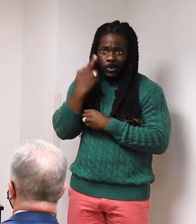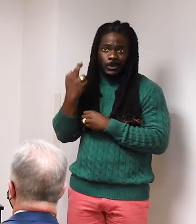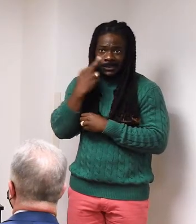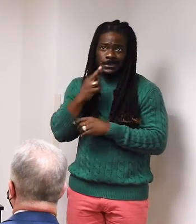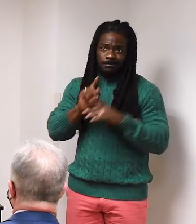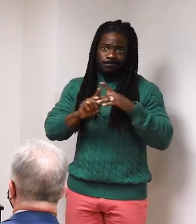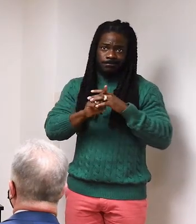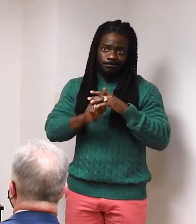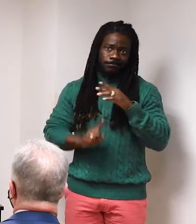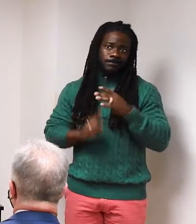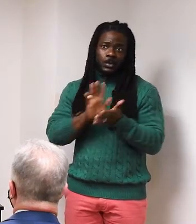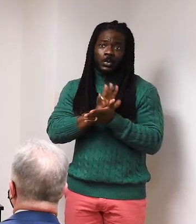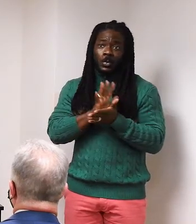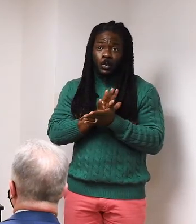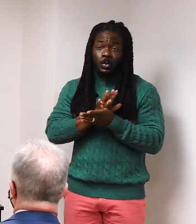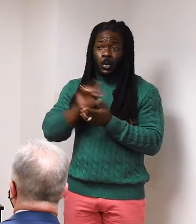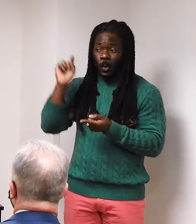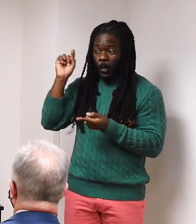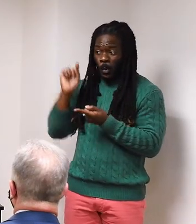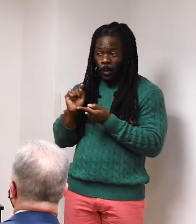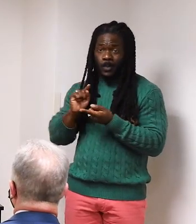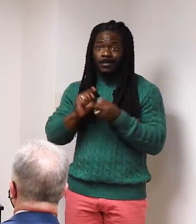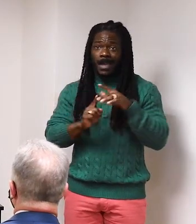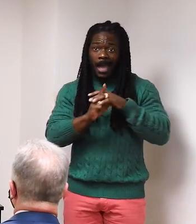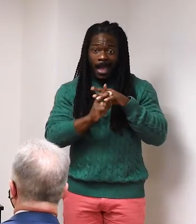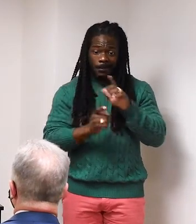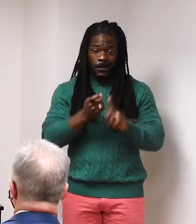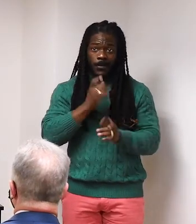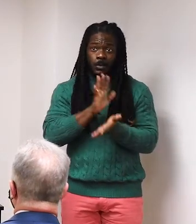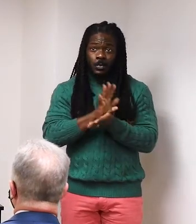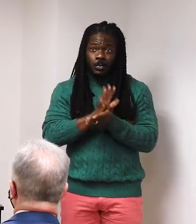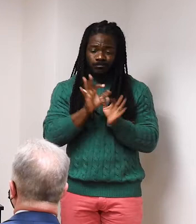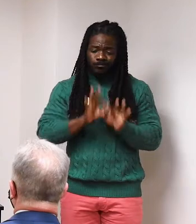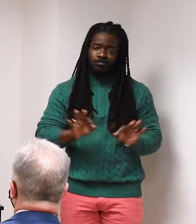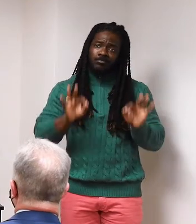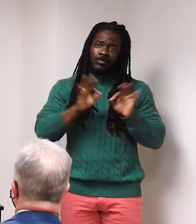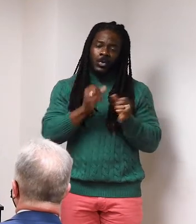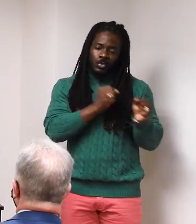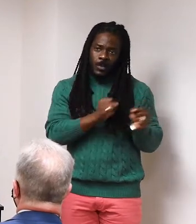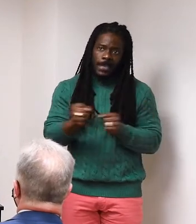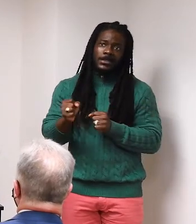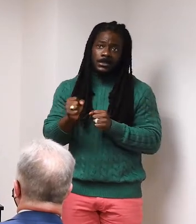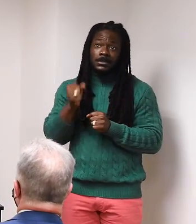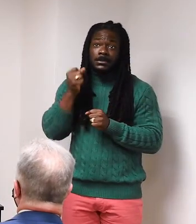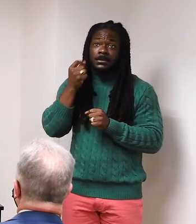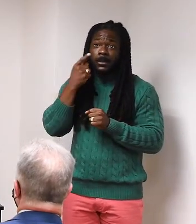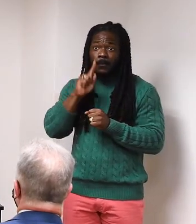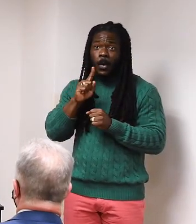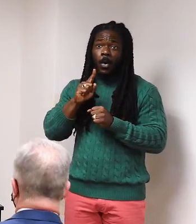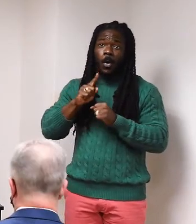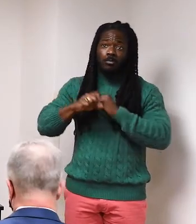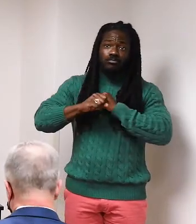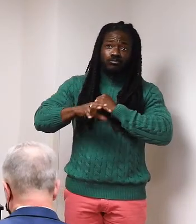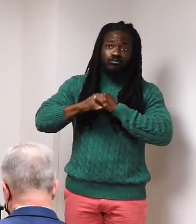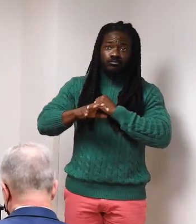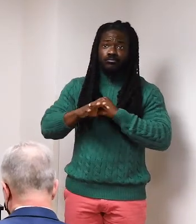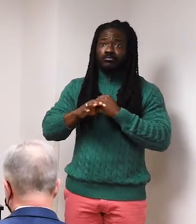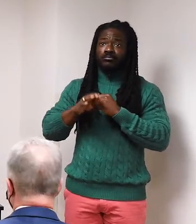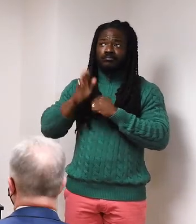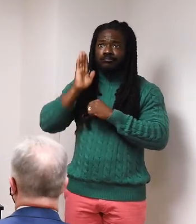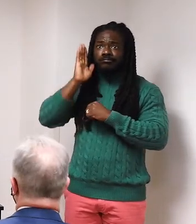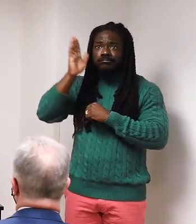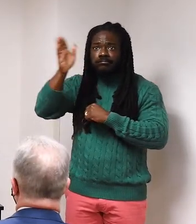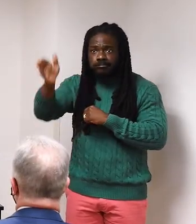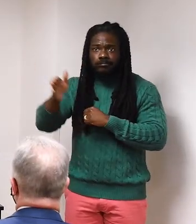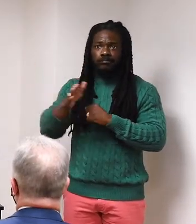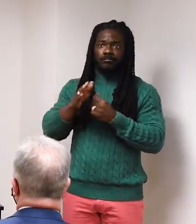children. Reducing absences from school is an important strategy for promoting long-term academic